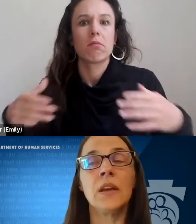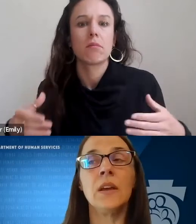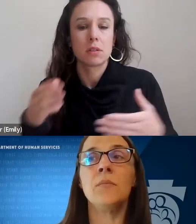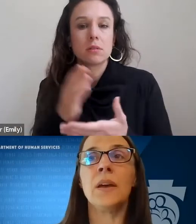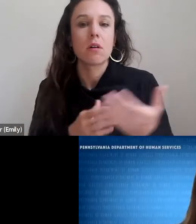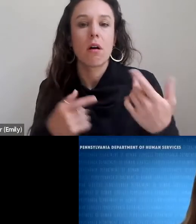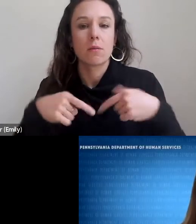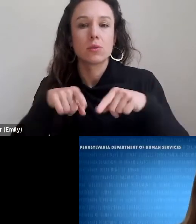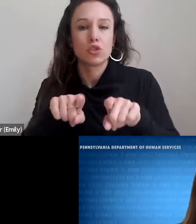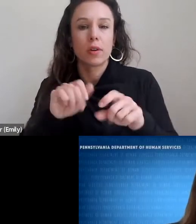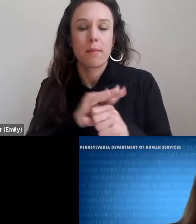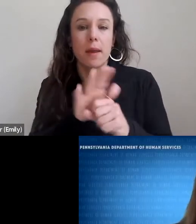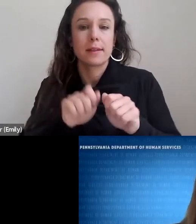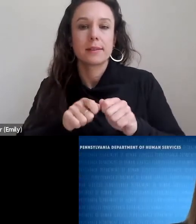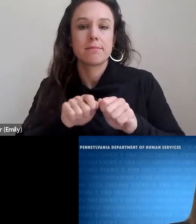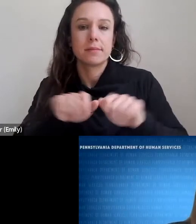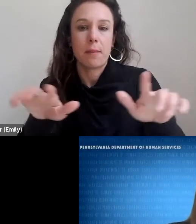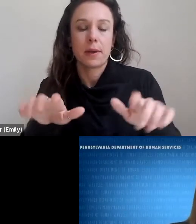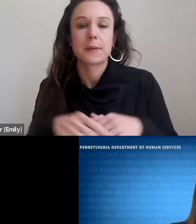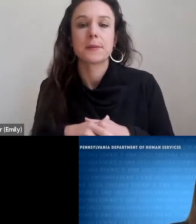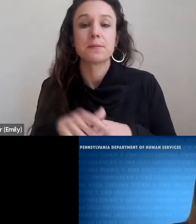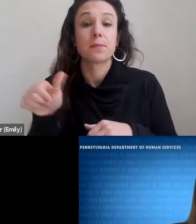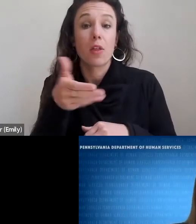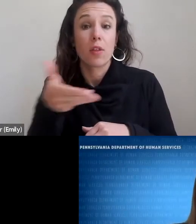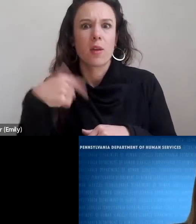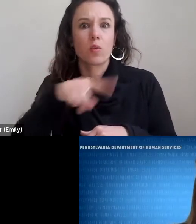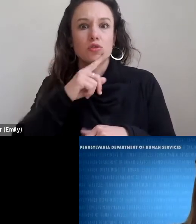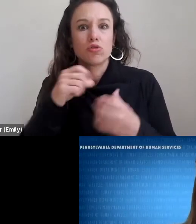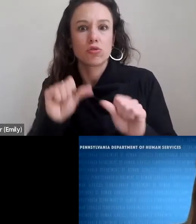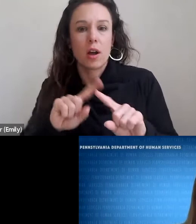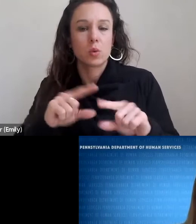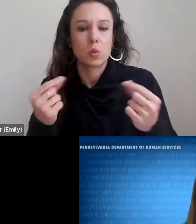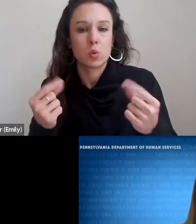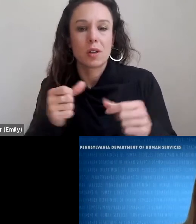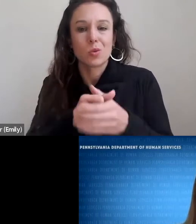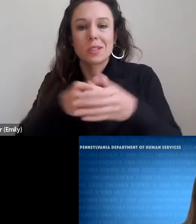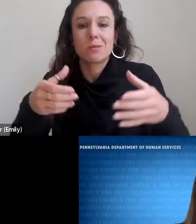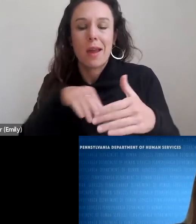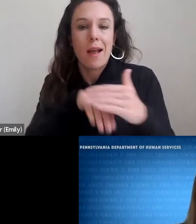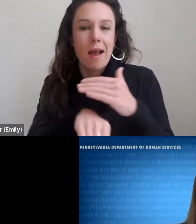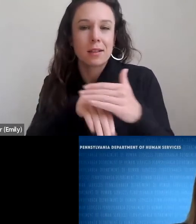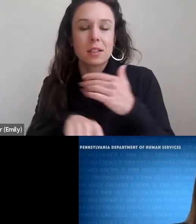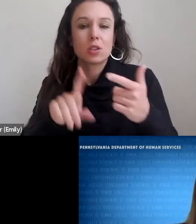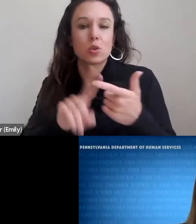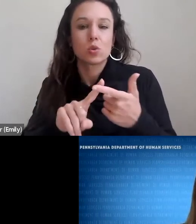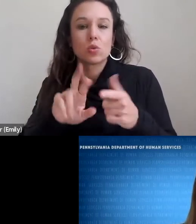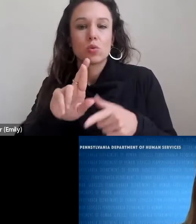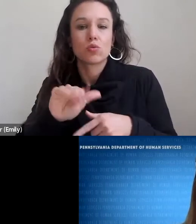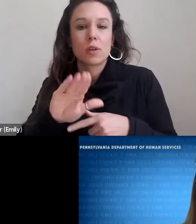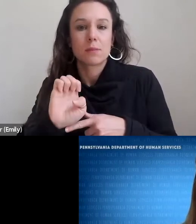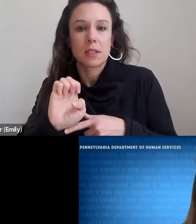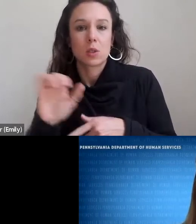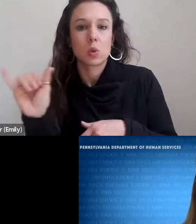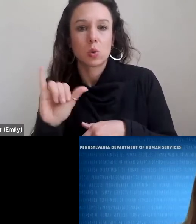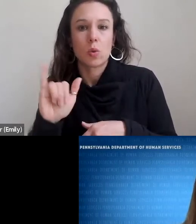the pandemic. The other thing that we have tried to do is expand access to respite. And this is